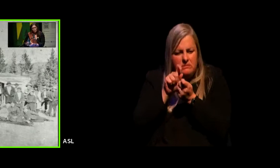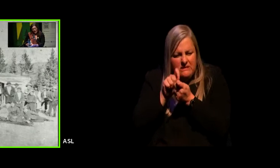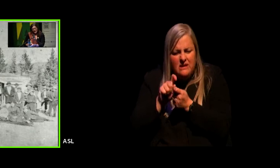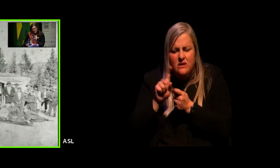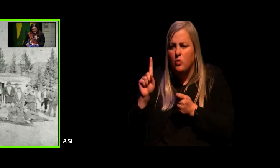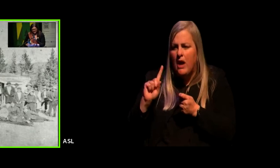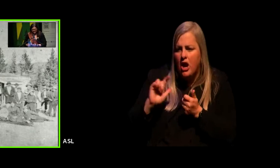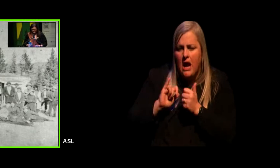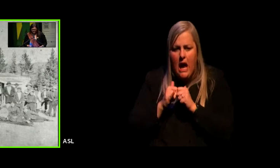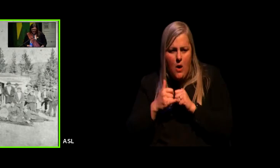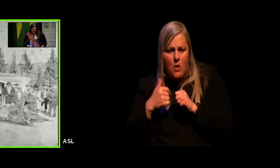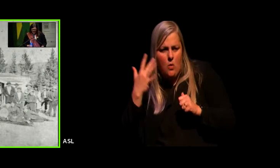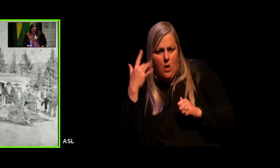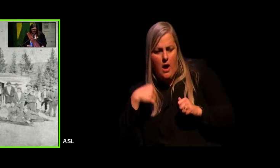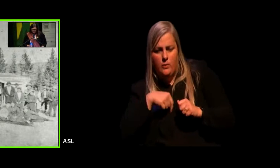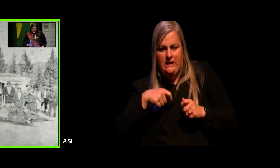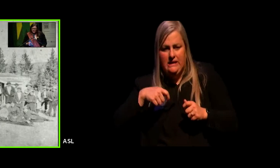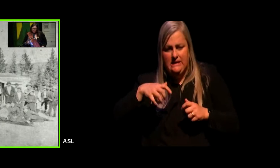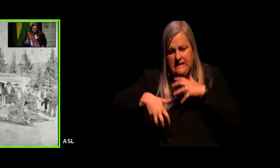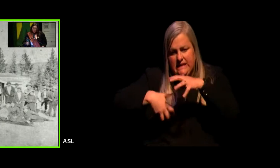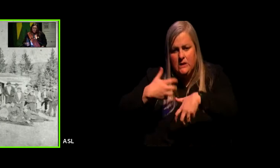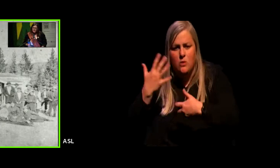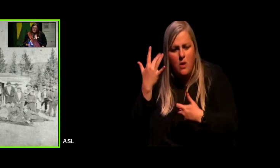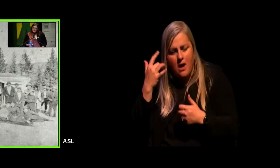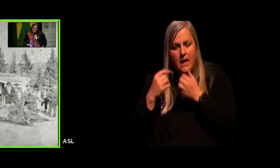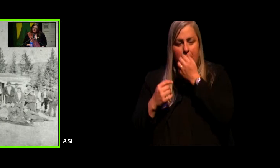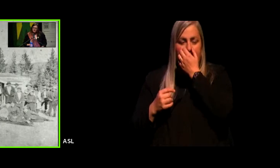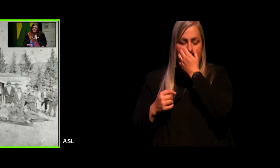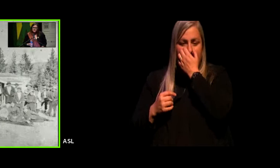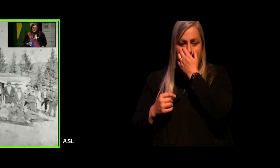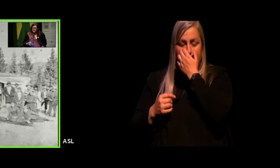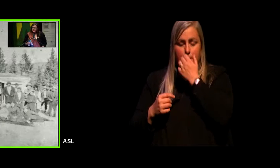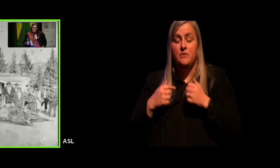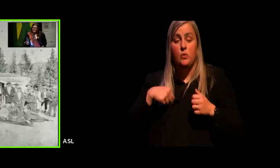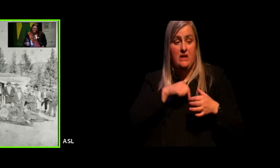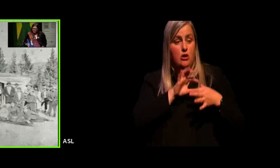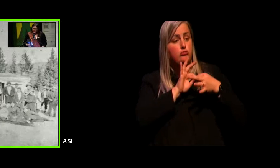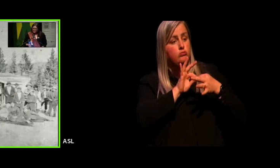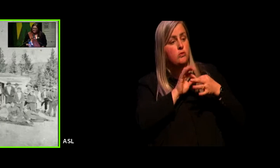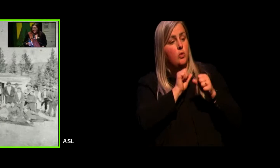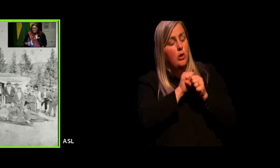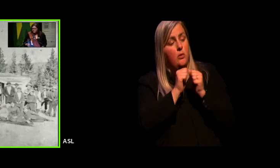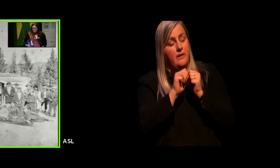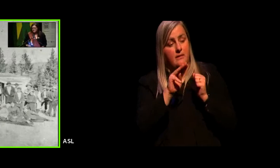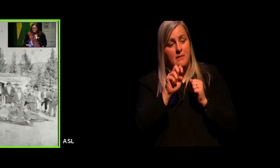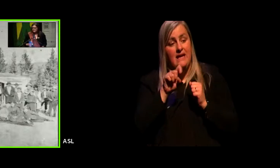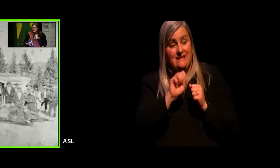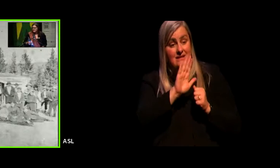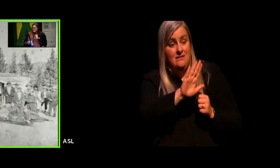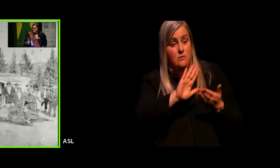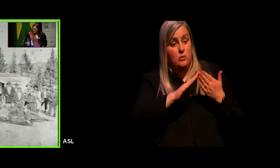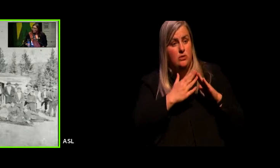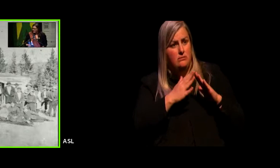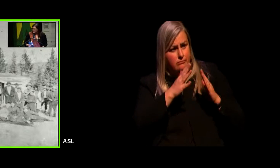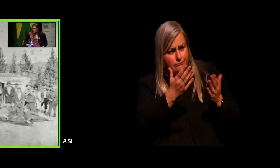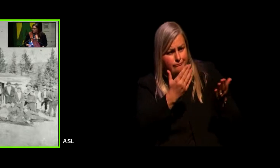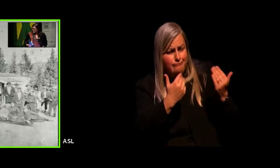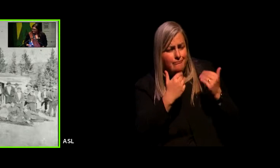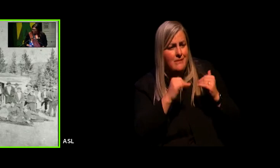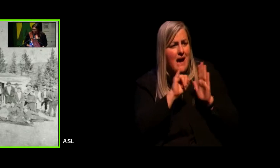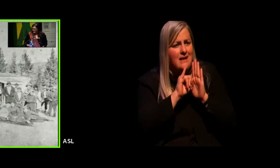and why we dig. And we work with the Métis community to identify the kinds of questions and things that they might want